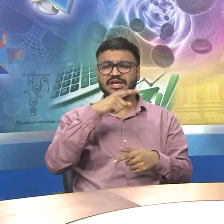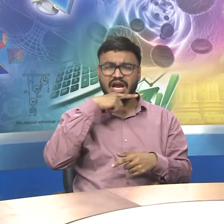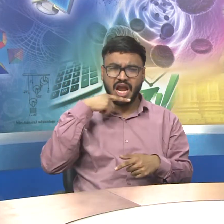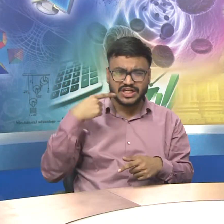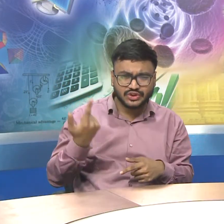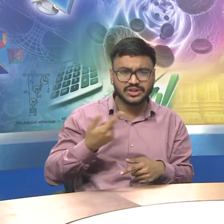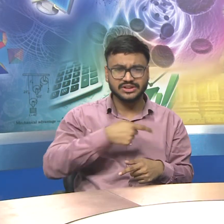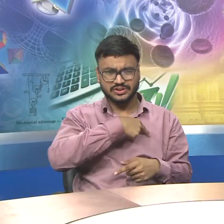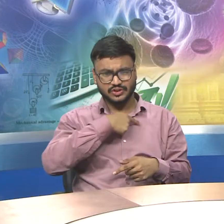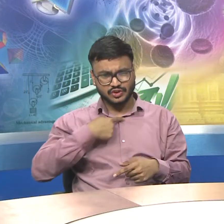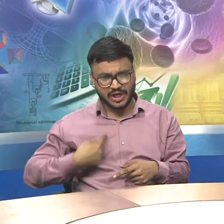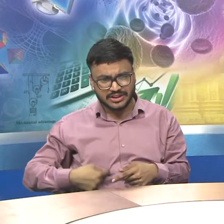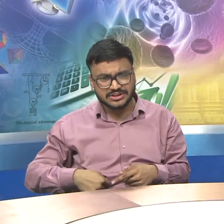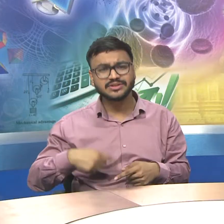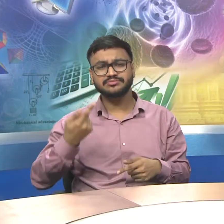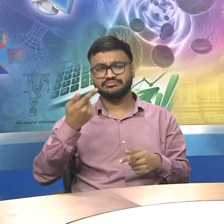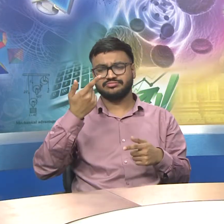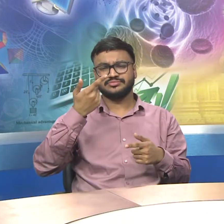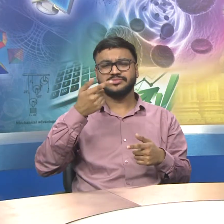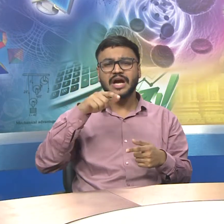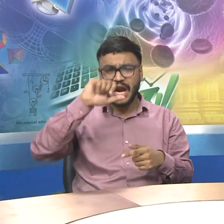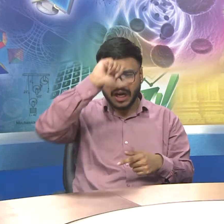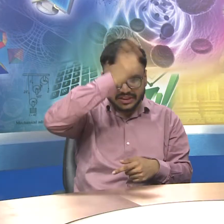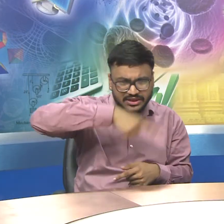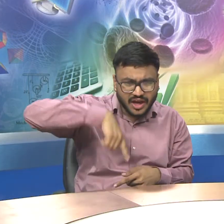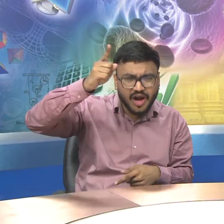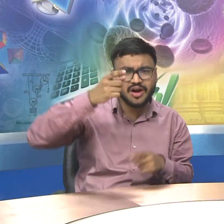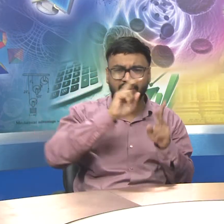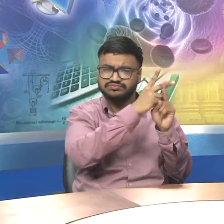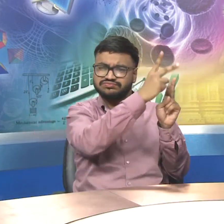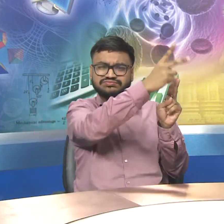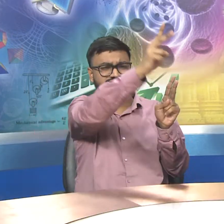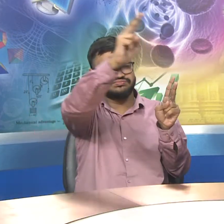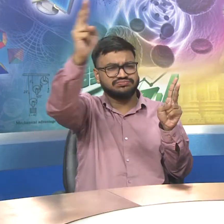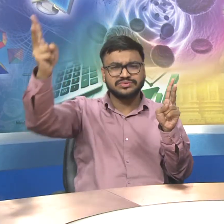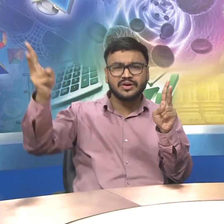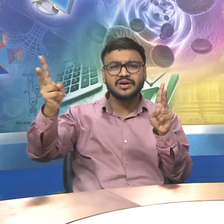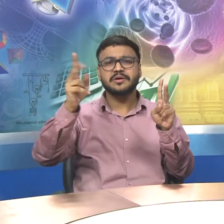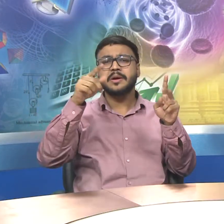All languages are equal and have their own development process.